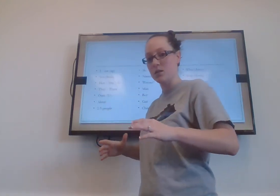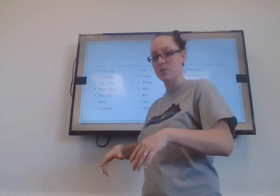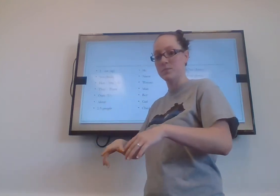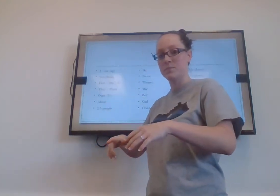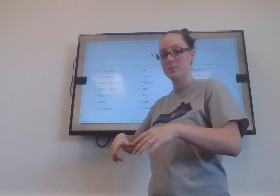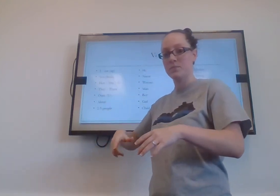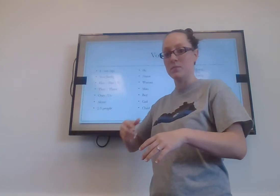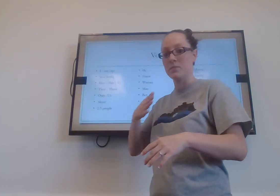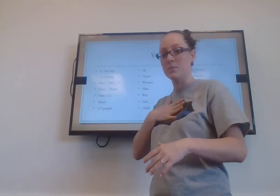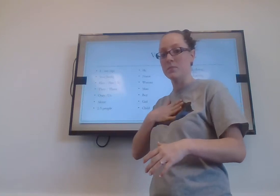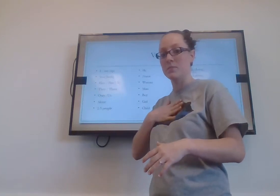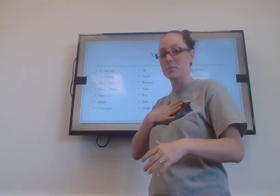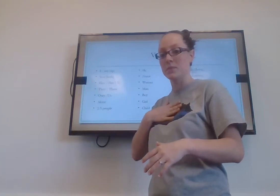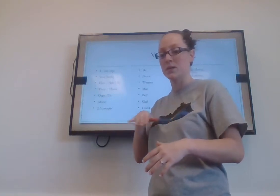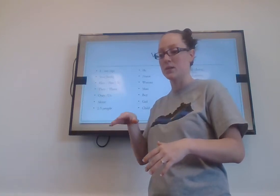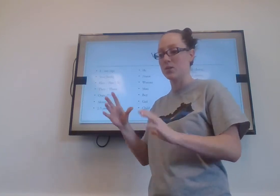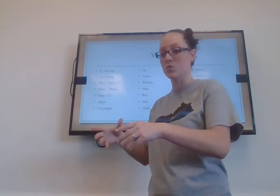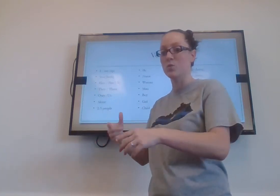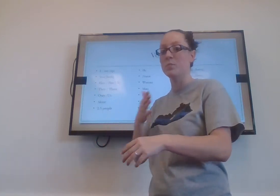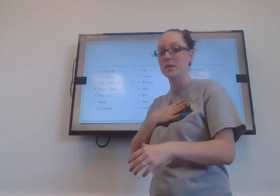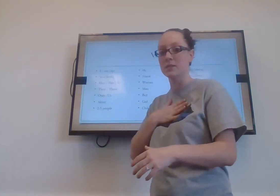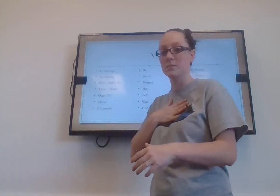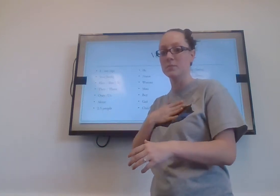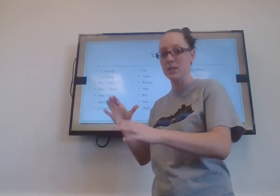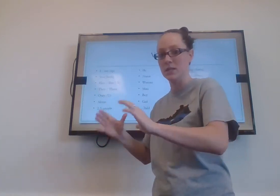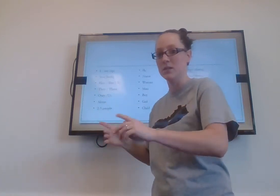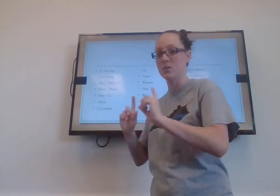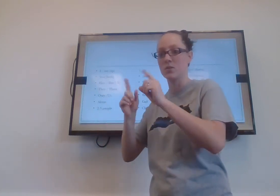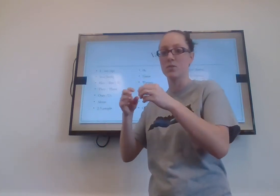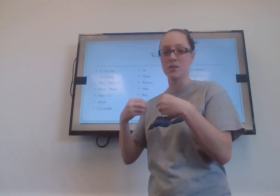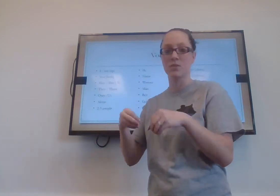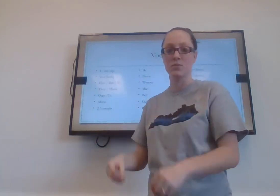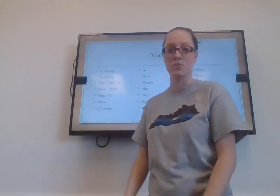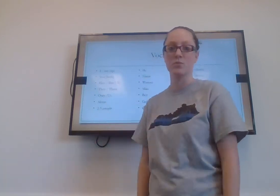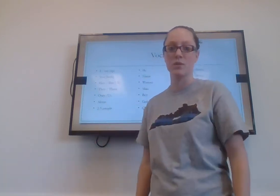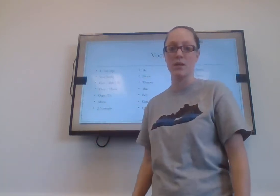know, the group and me are going to go to the store, kind of deal.